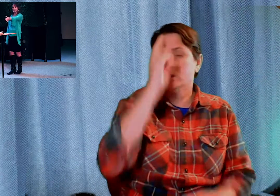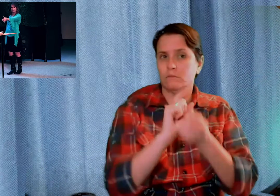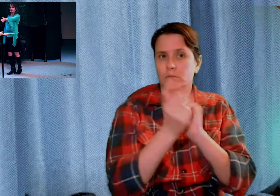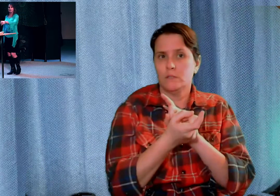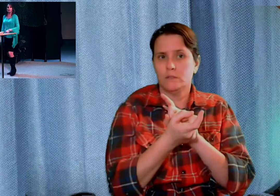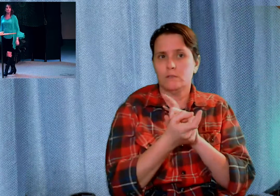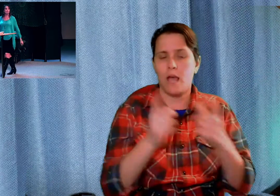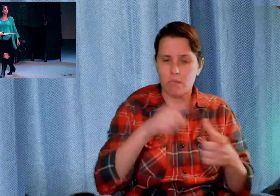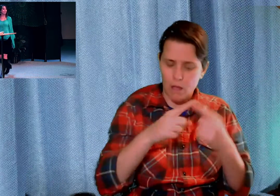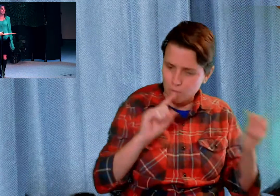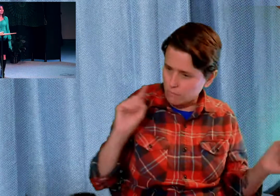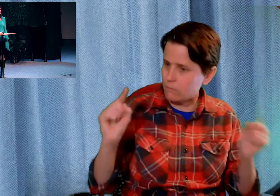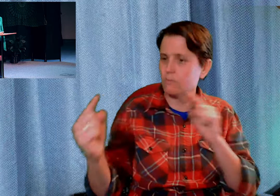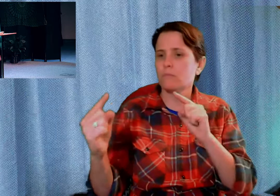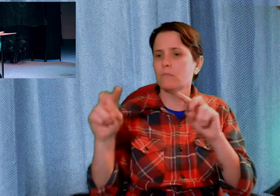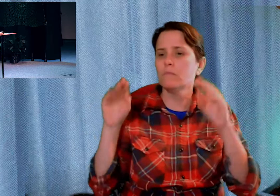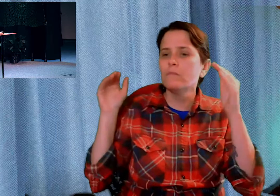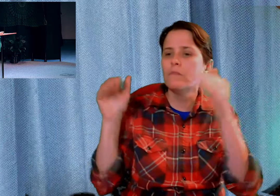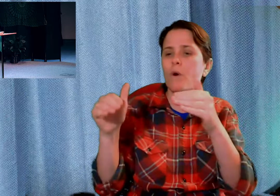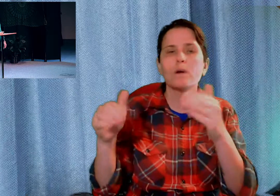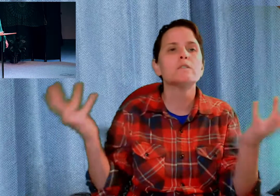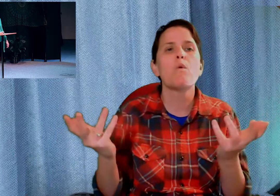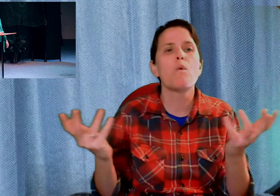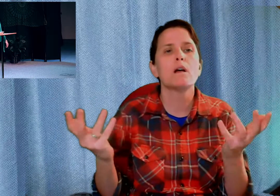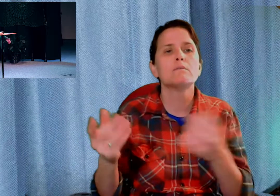then pivot. What would you love instead?